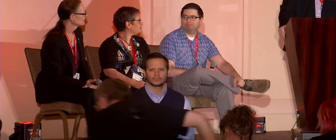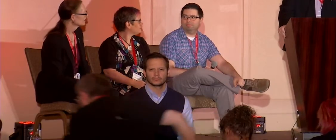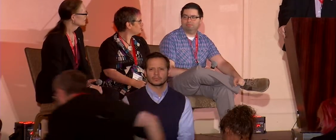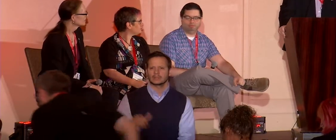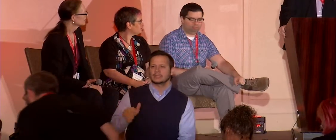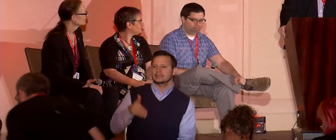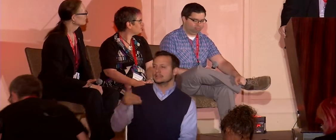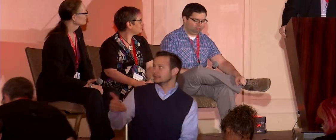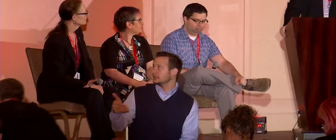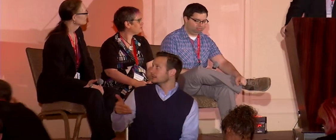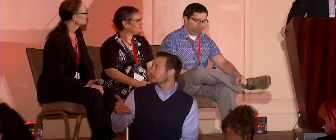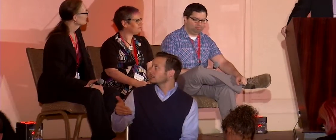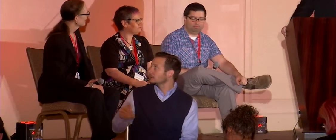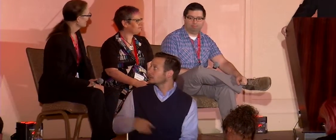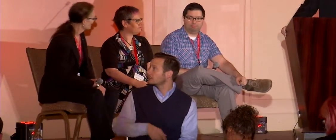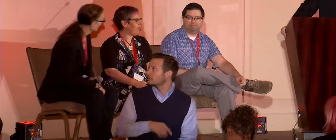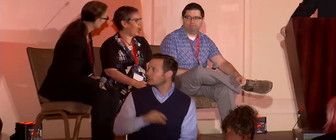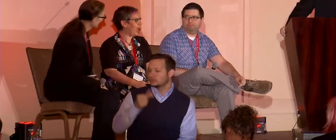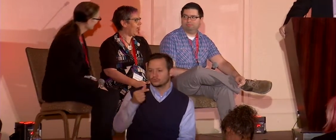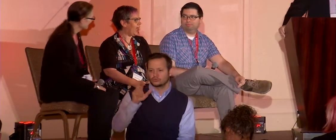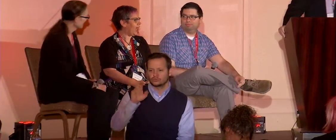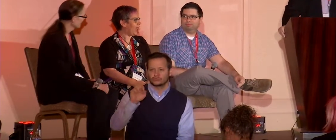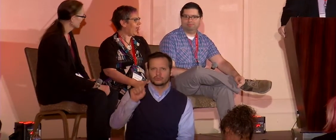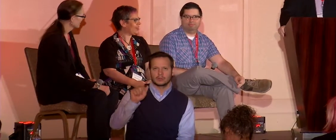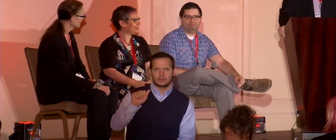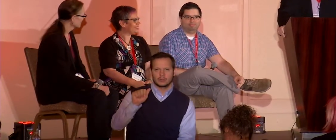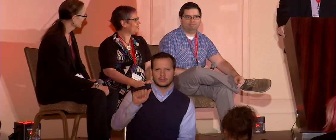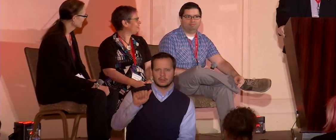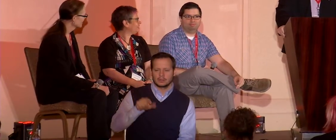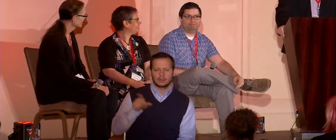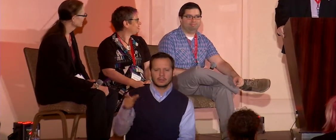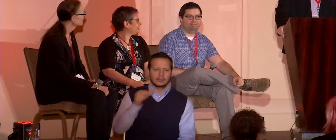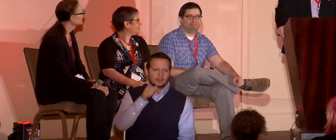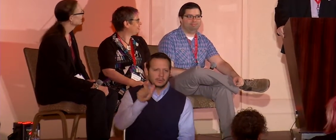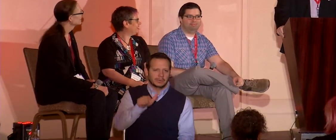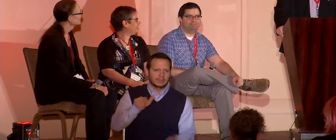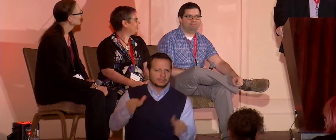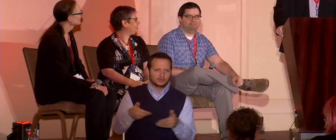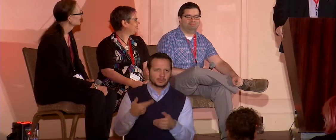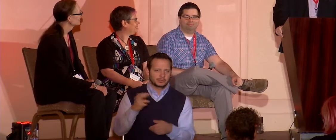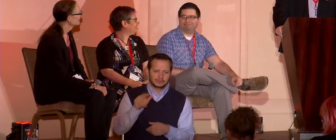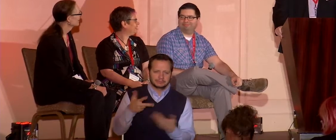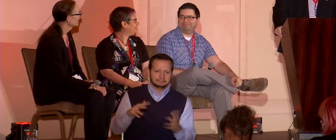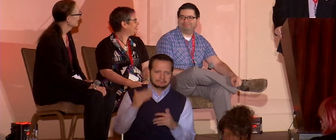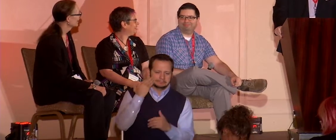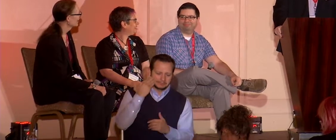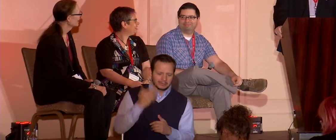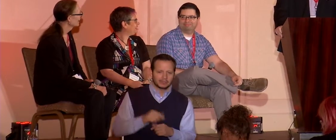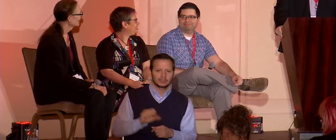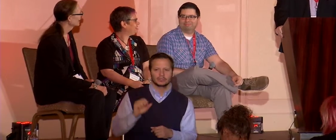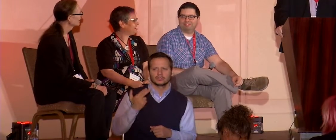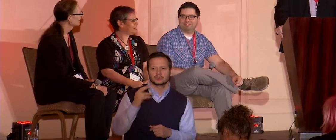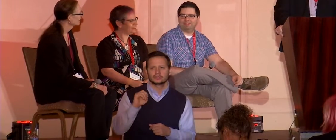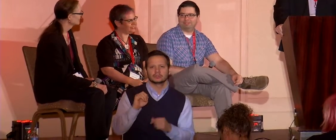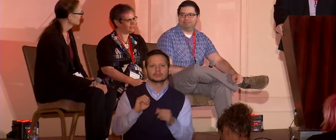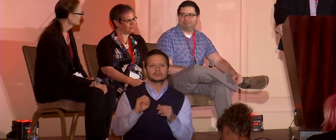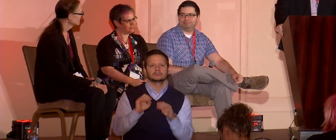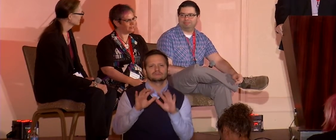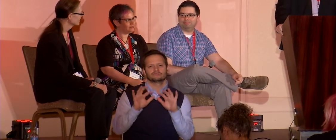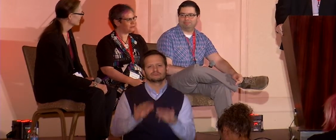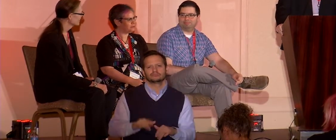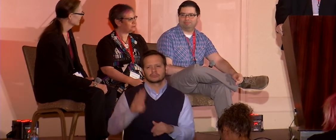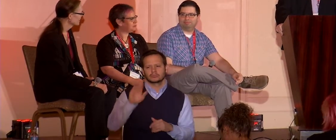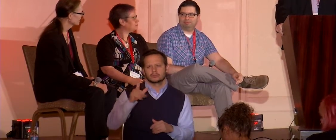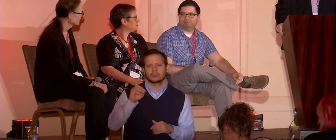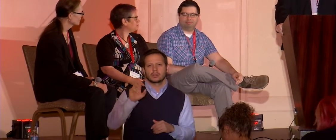Our next panelist is Greta Christina. Greta needs no introduction, but I'll give one anyway. Greta is a blogger at Freethought